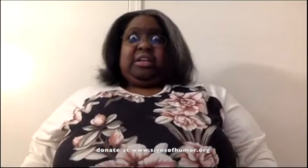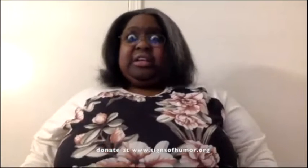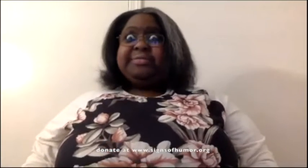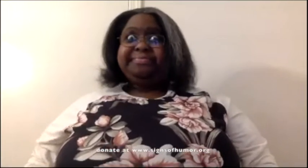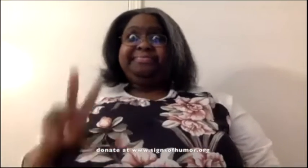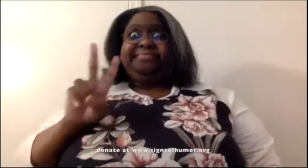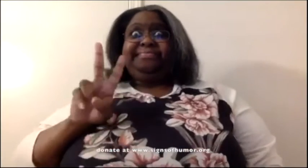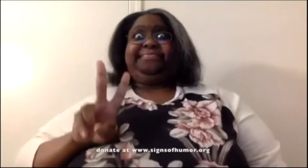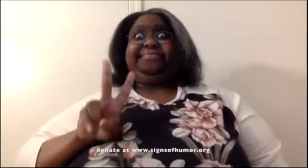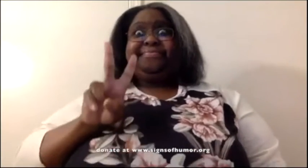Okay.